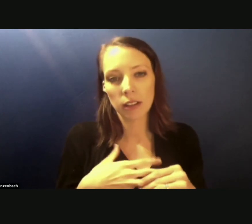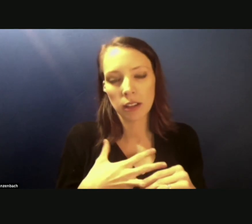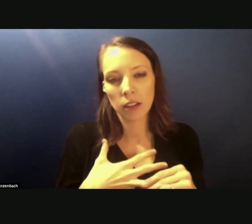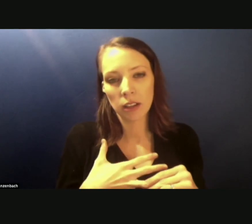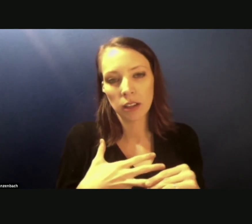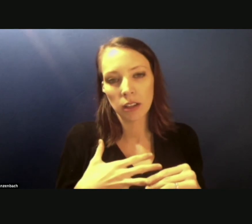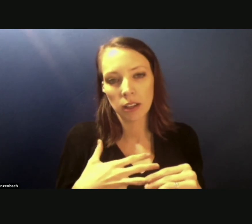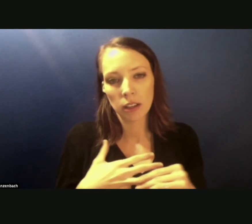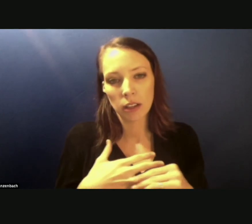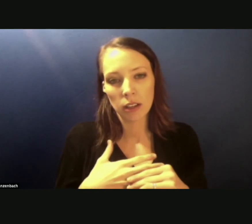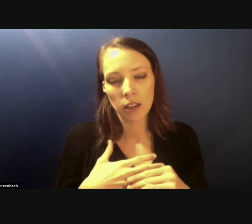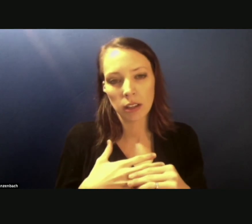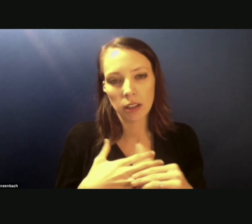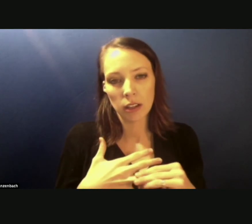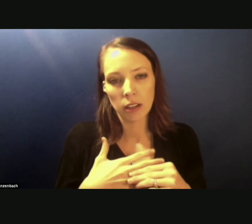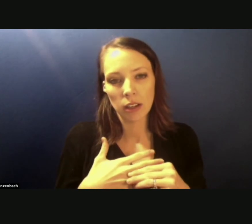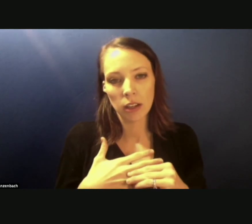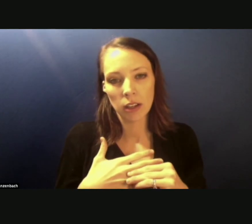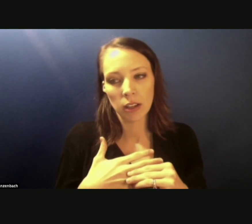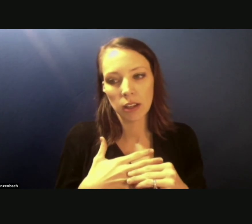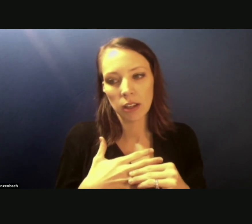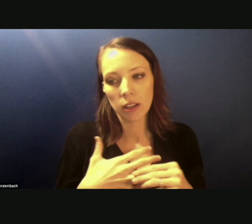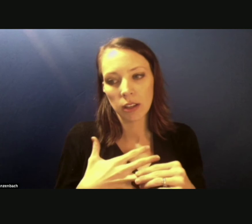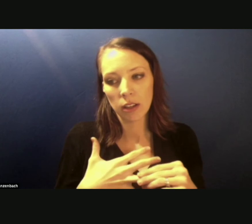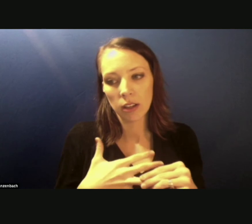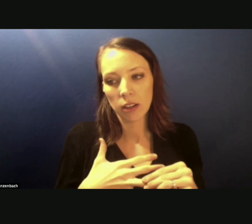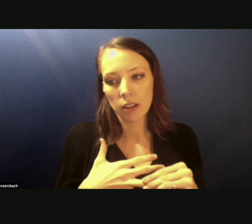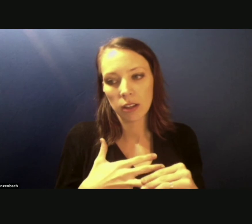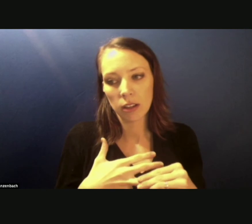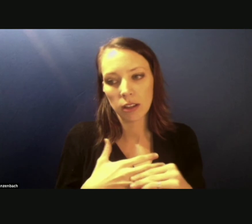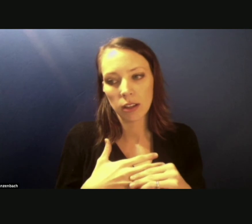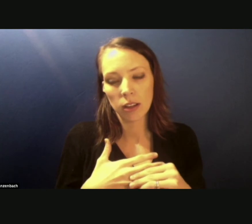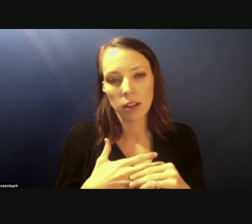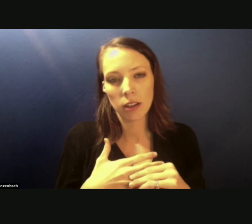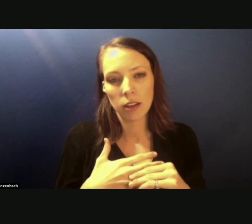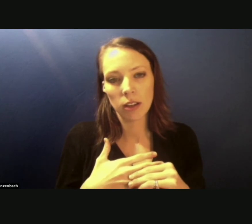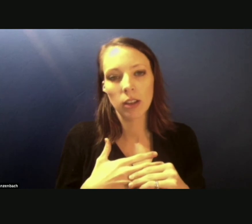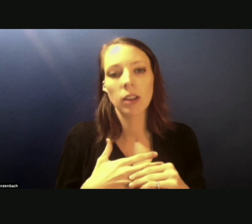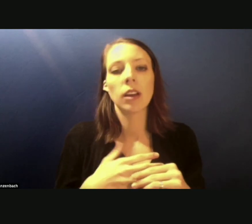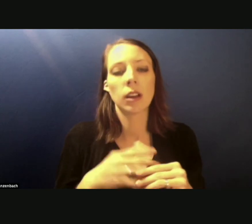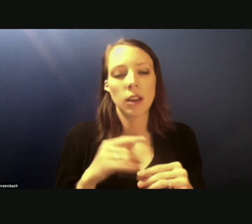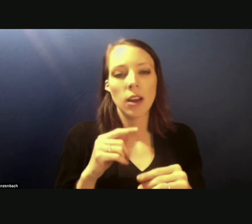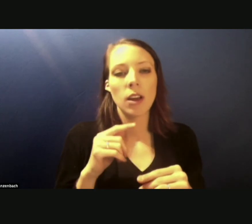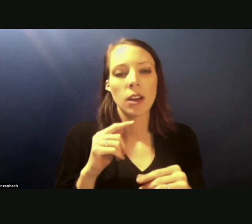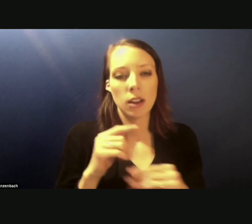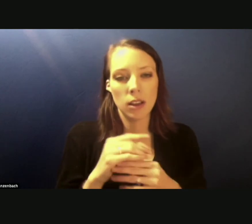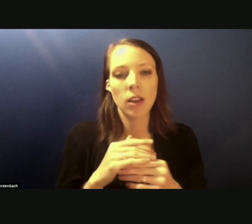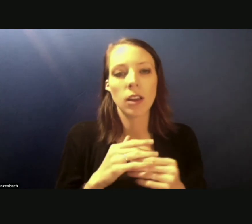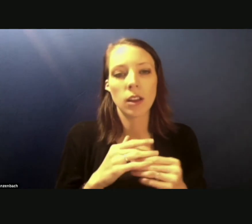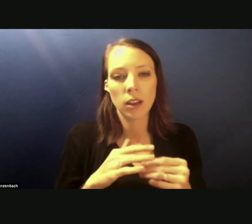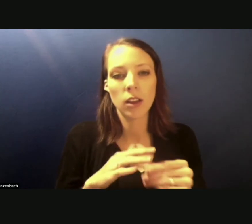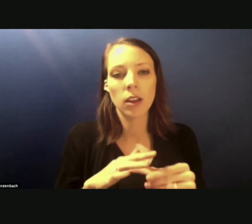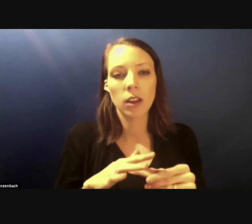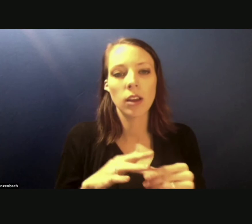A lot of the our bean culture, like the corn, um,